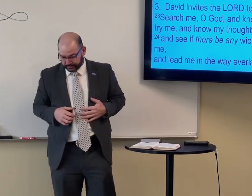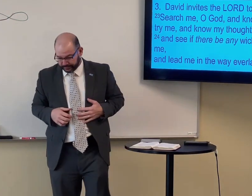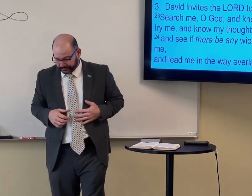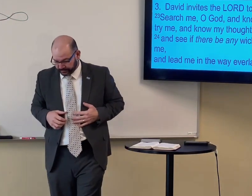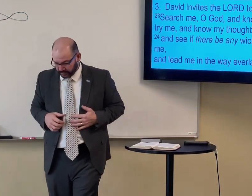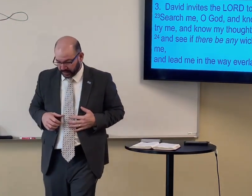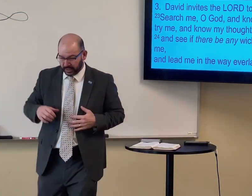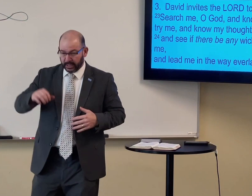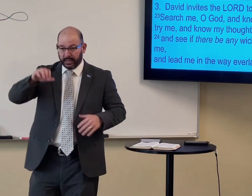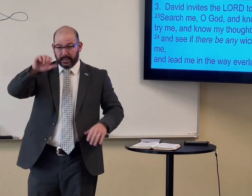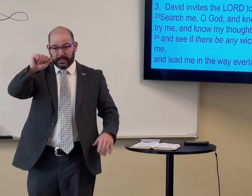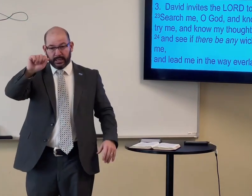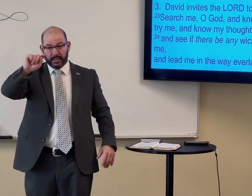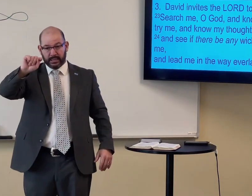Maybe here's an example.